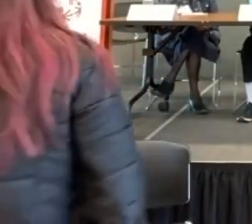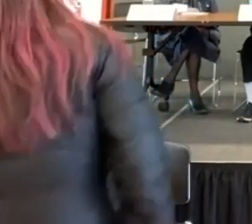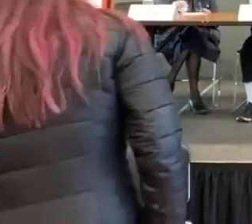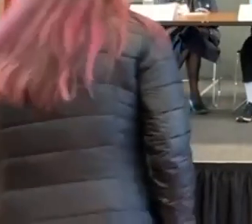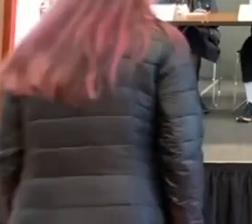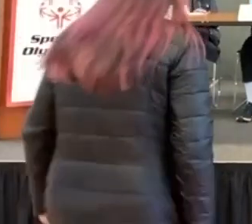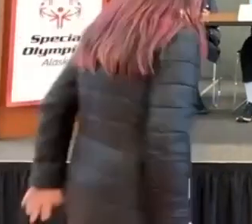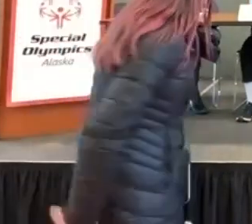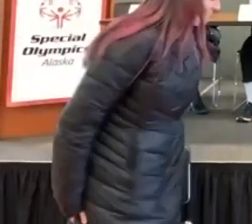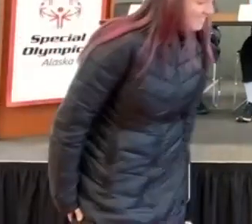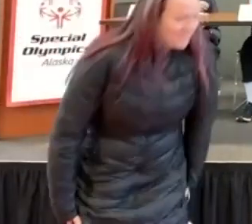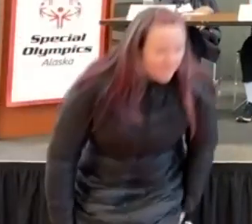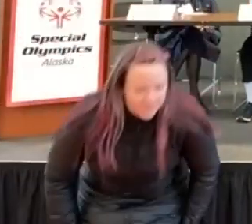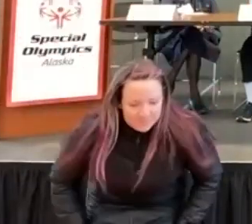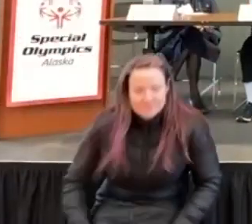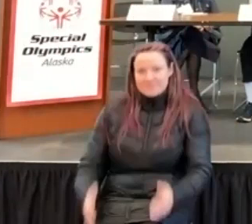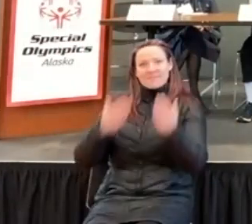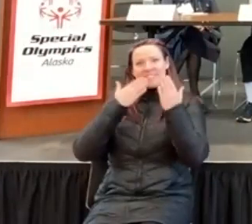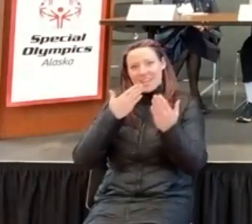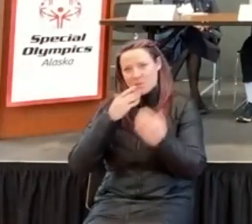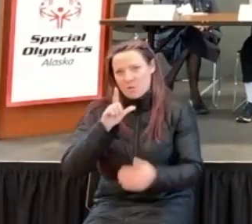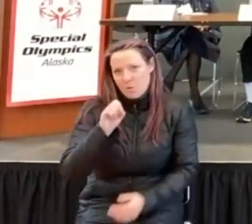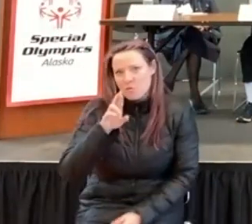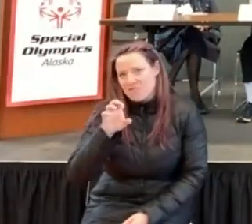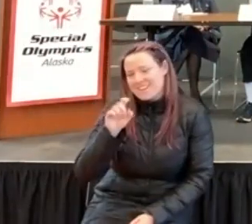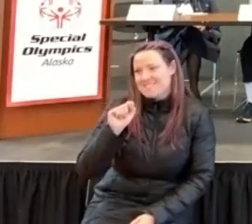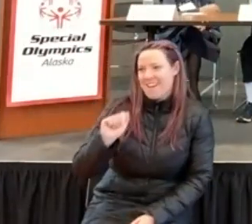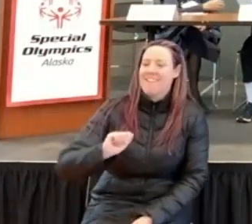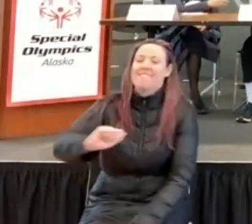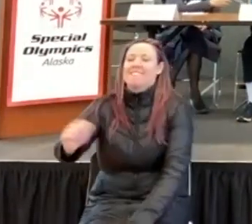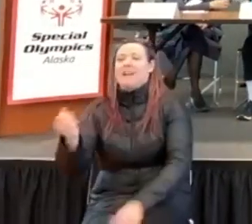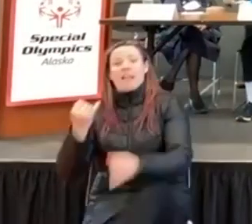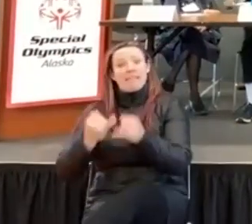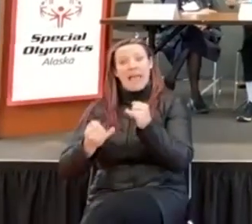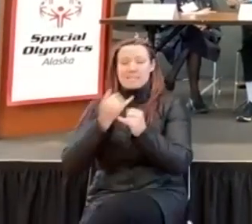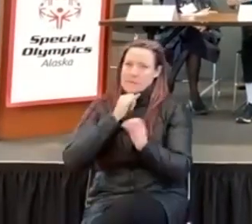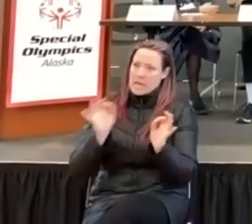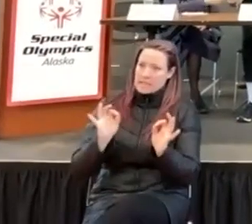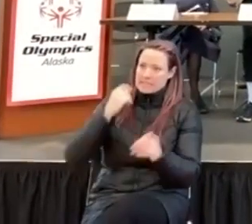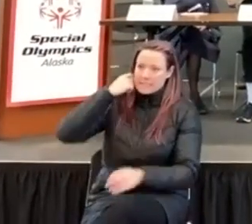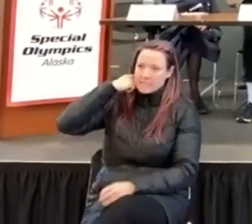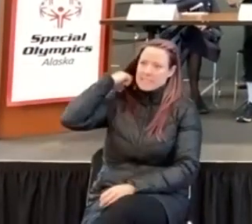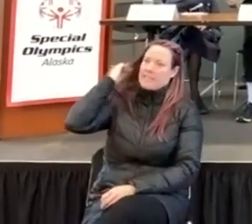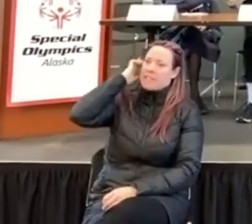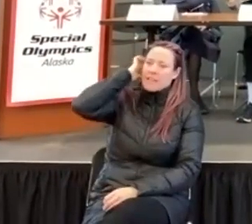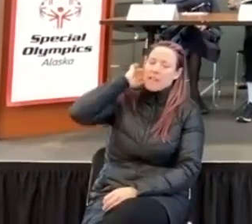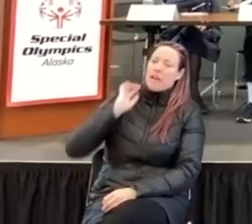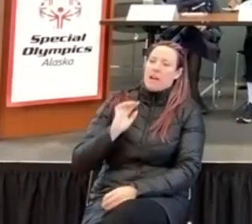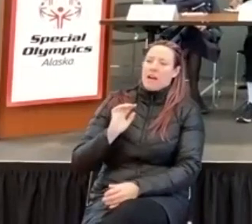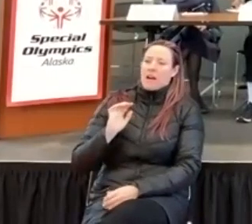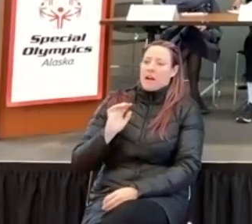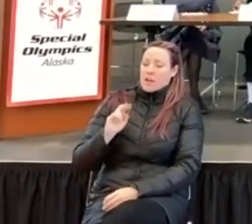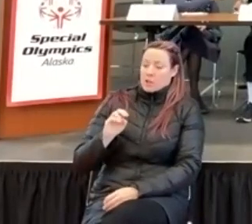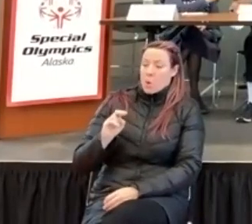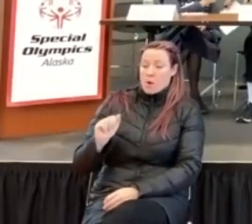Thank you. Thank you, Loretta. All right, last but of course not least, Nona, what are some things you have done to